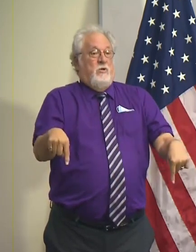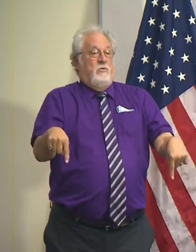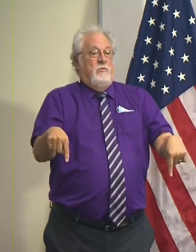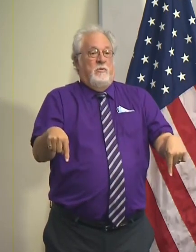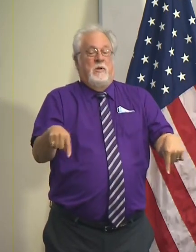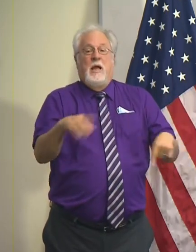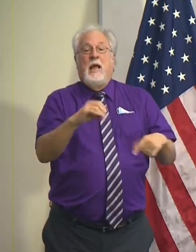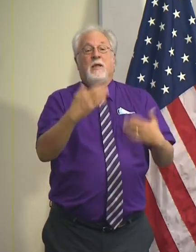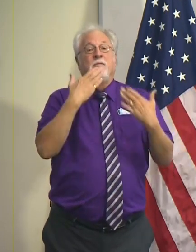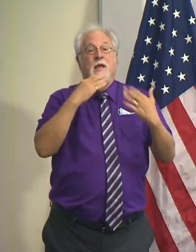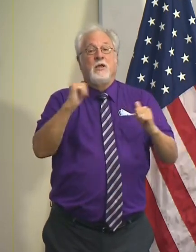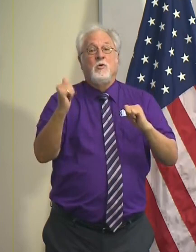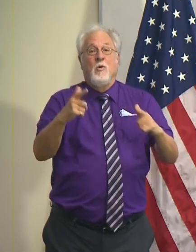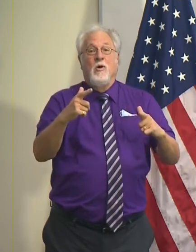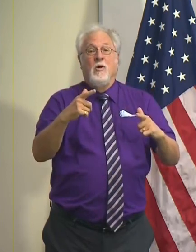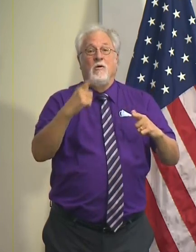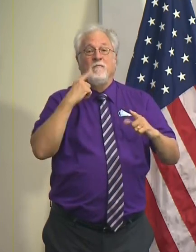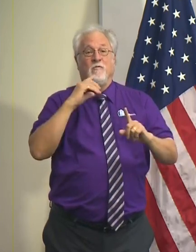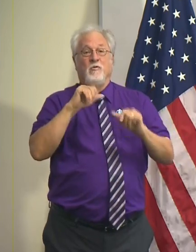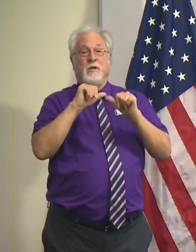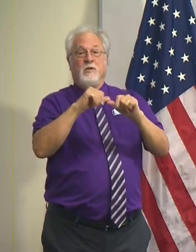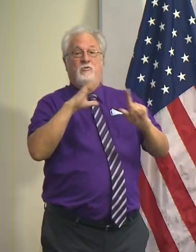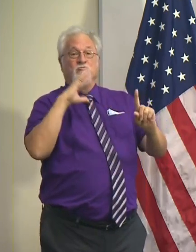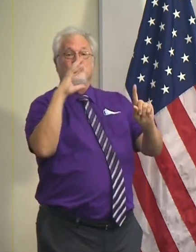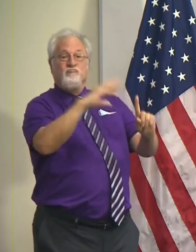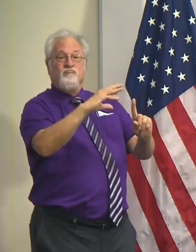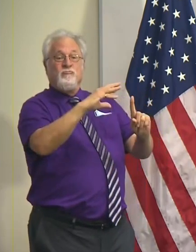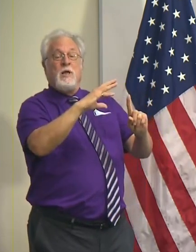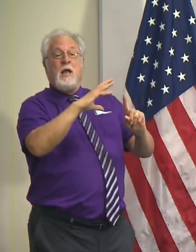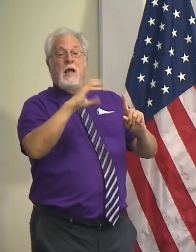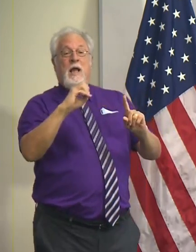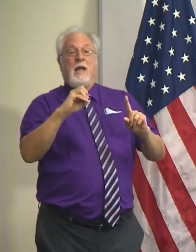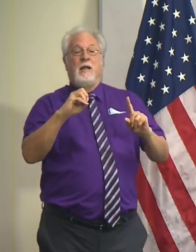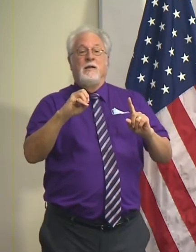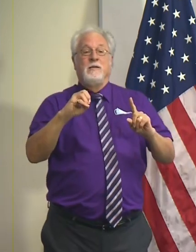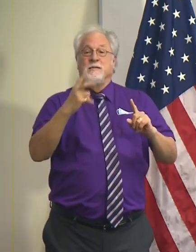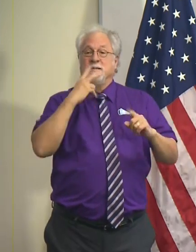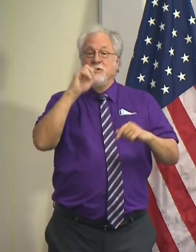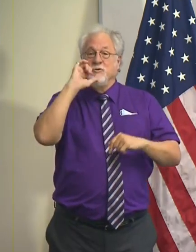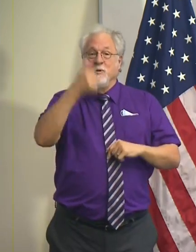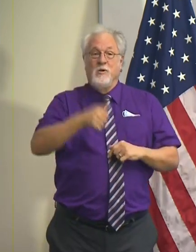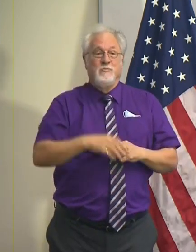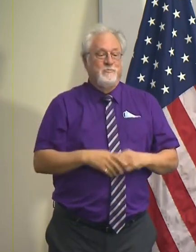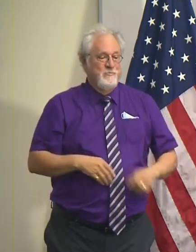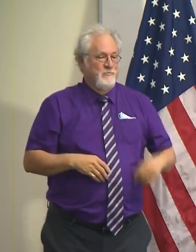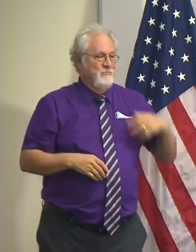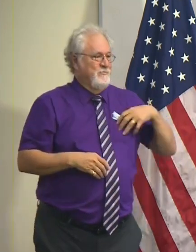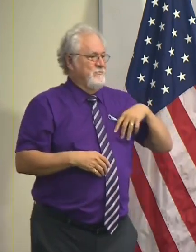And thank you all very much for continuing to cover this, and I look forward to seeing you tomorrow.